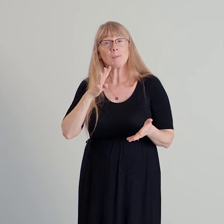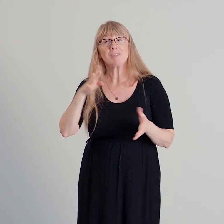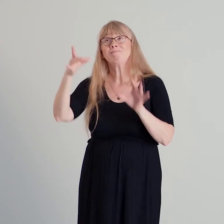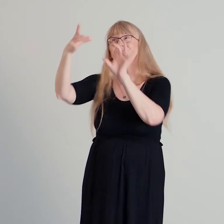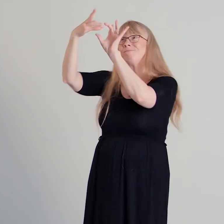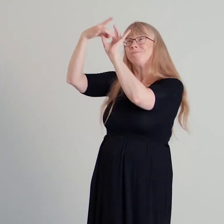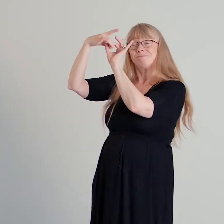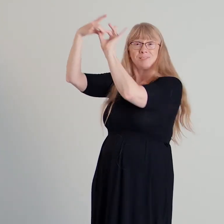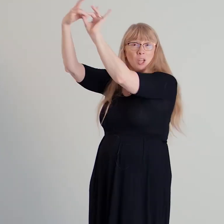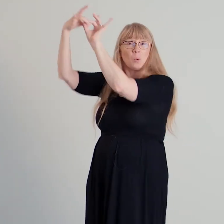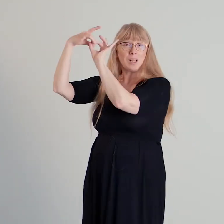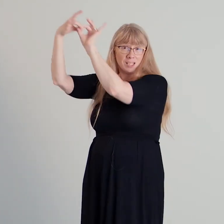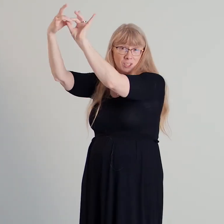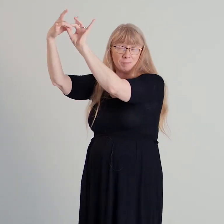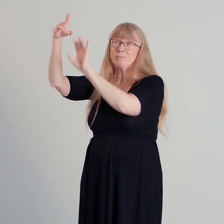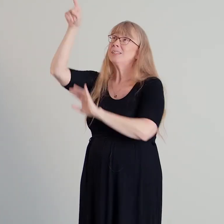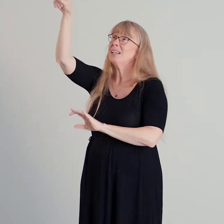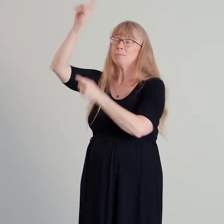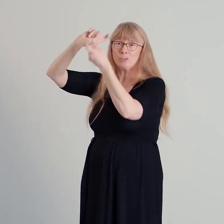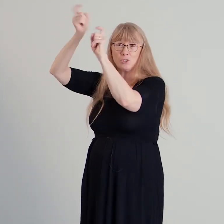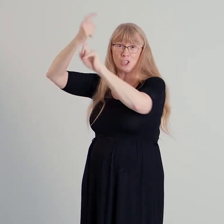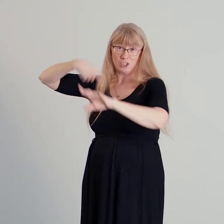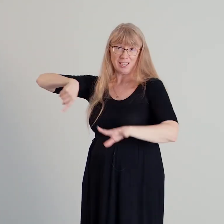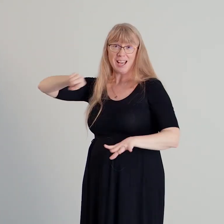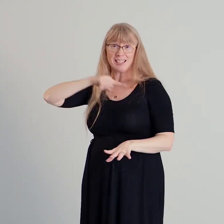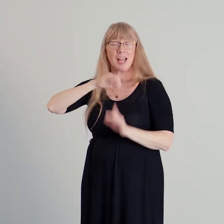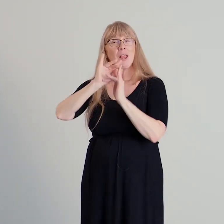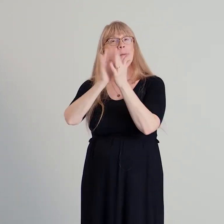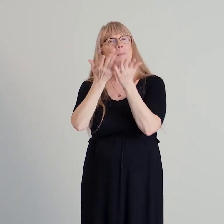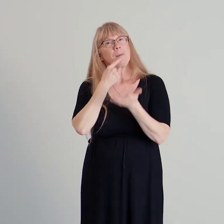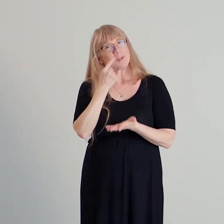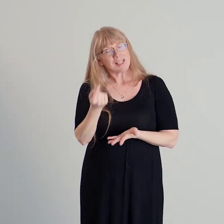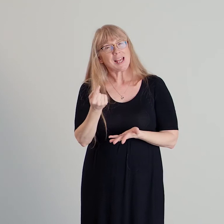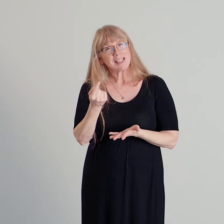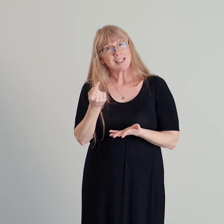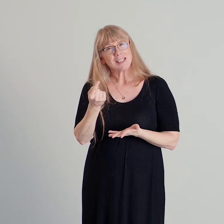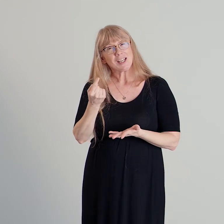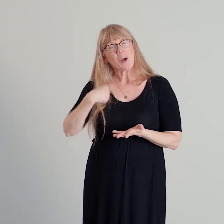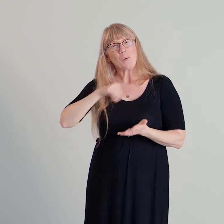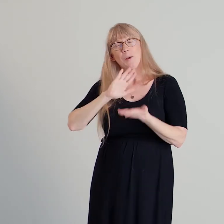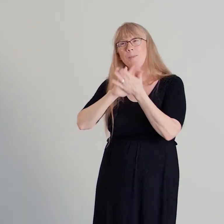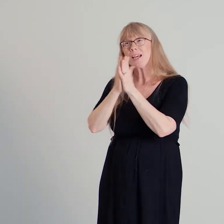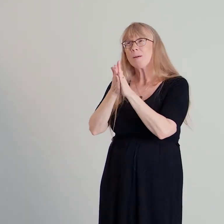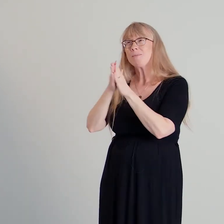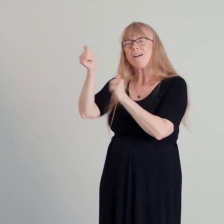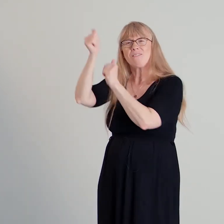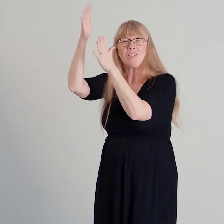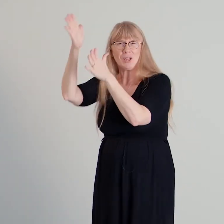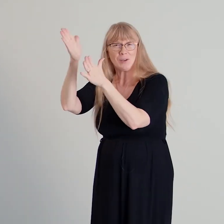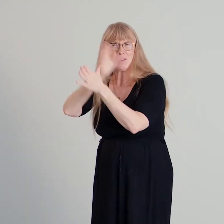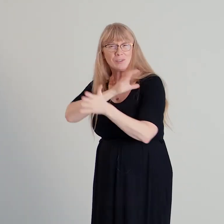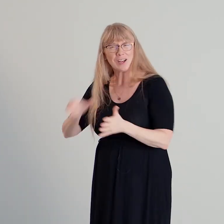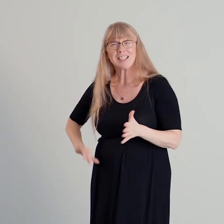a relationship with one who changes us. The Bible says that when we become a follower of Christ, we are like